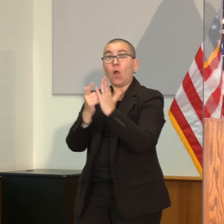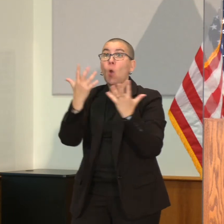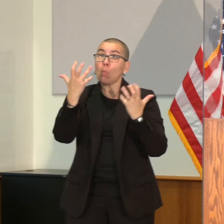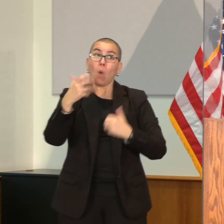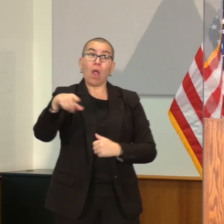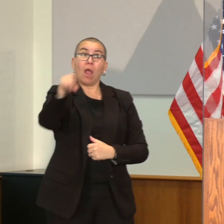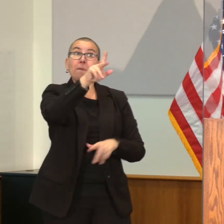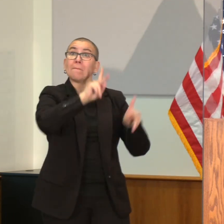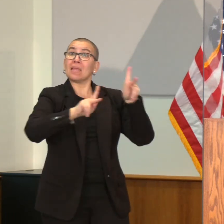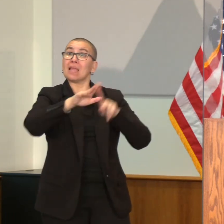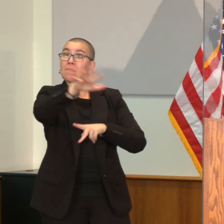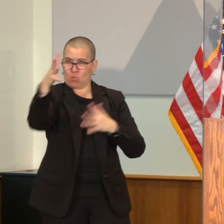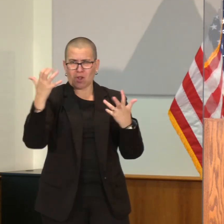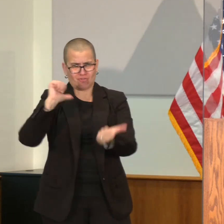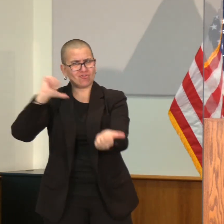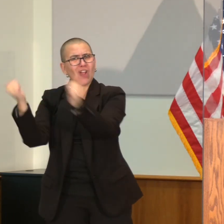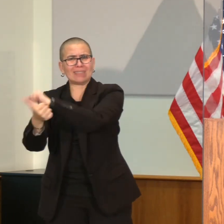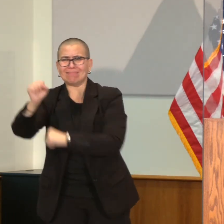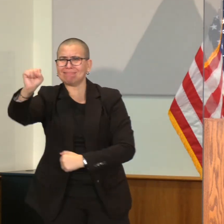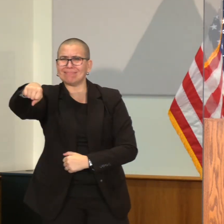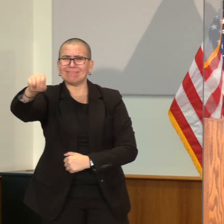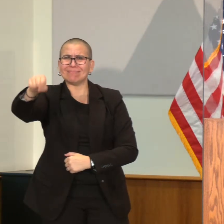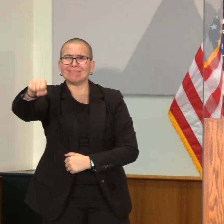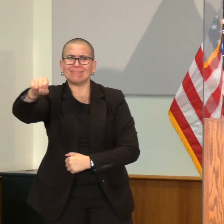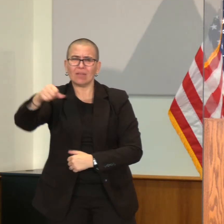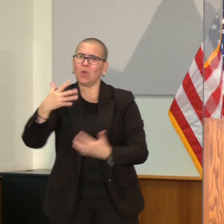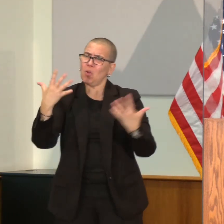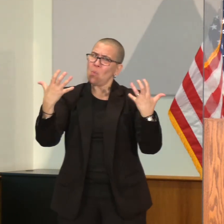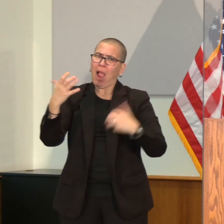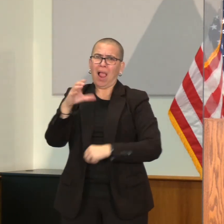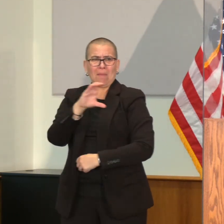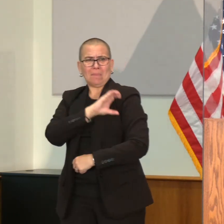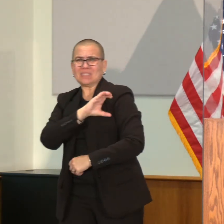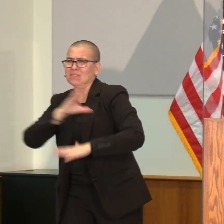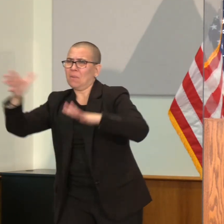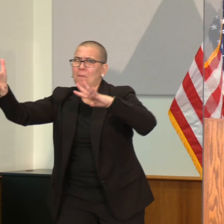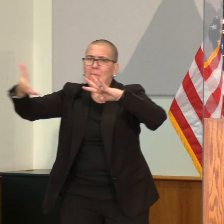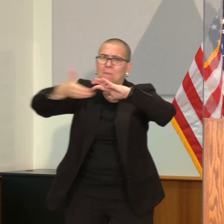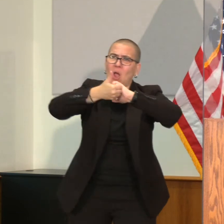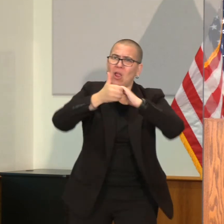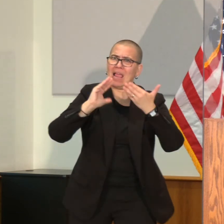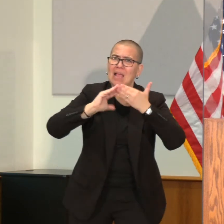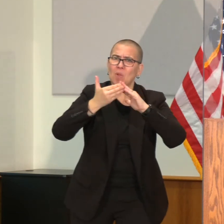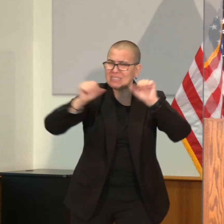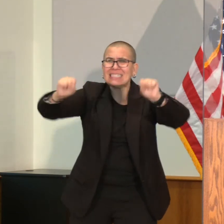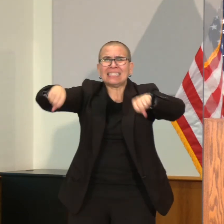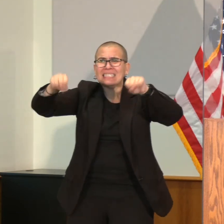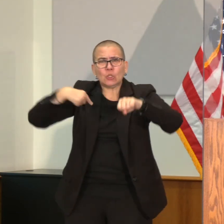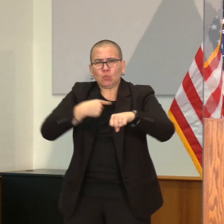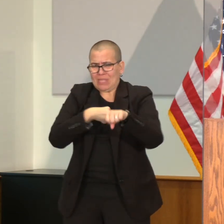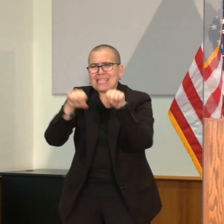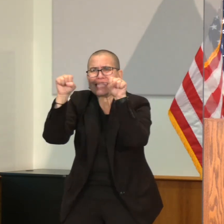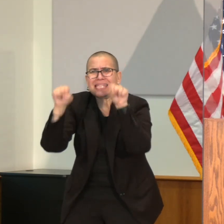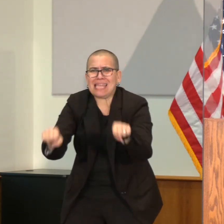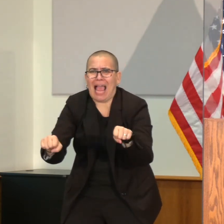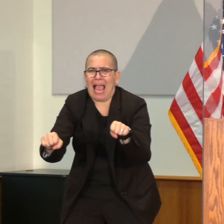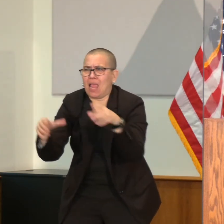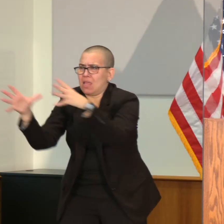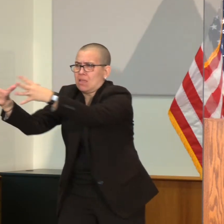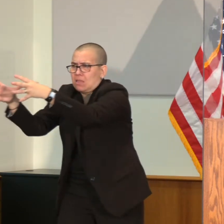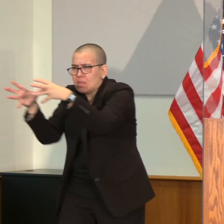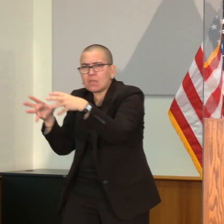it wants police to be their partners. We can achieve both, but the Senate needs to